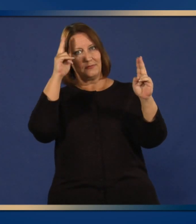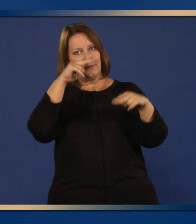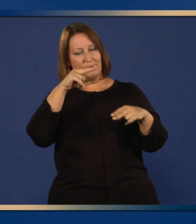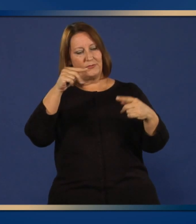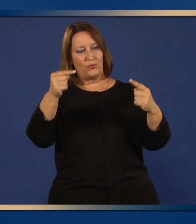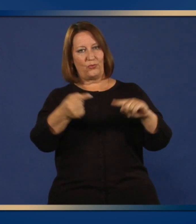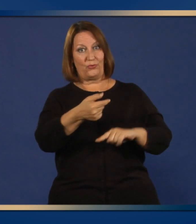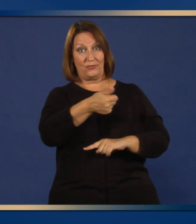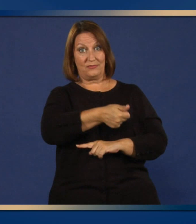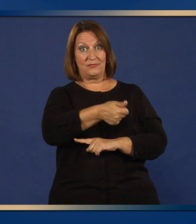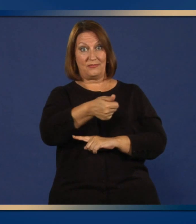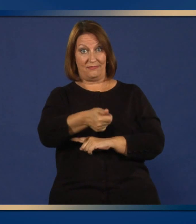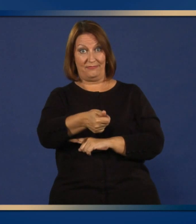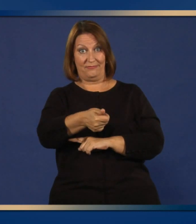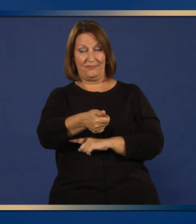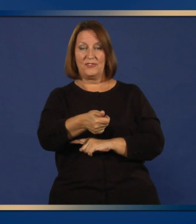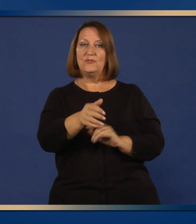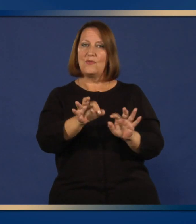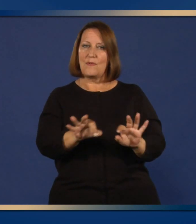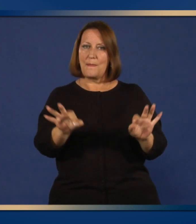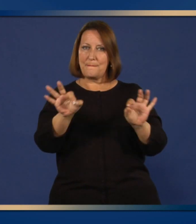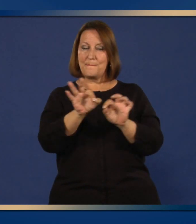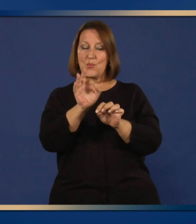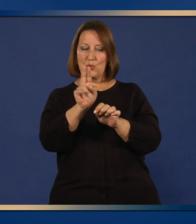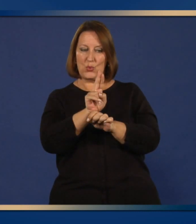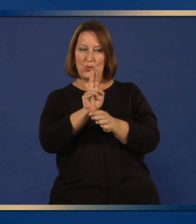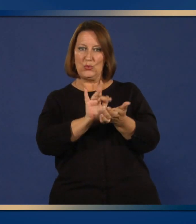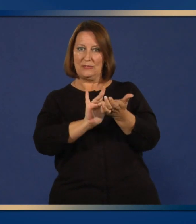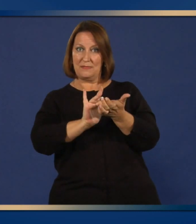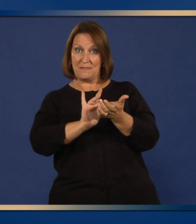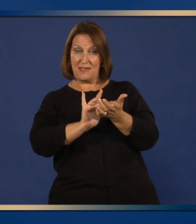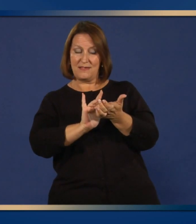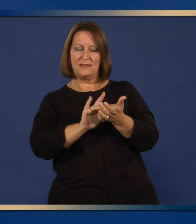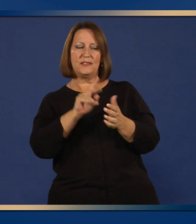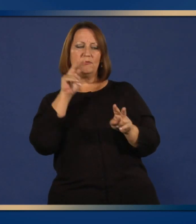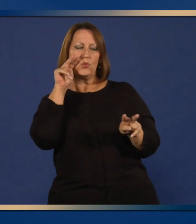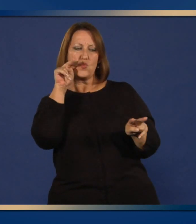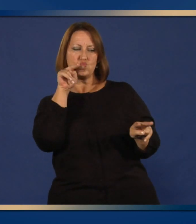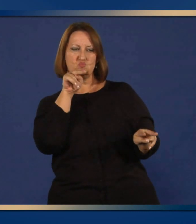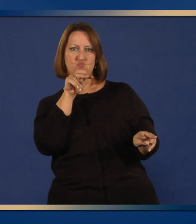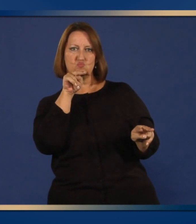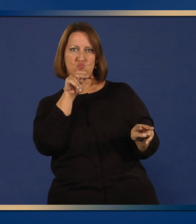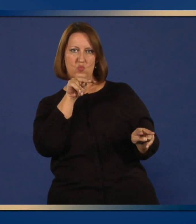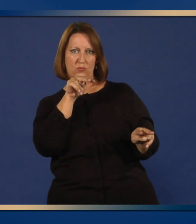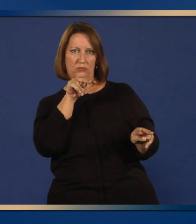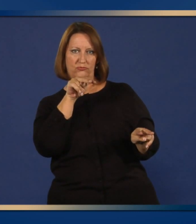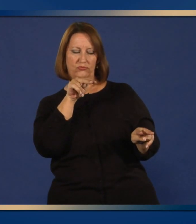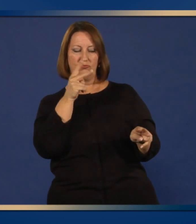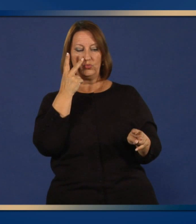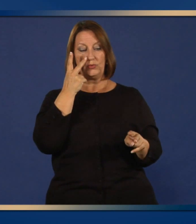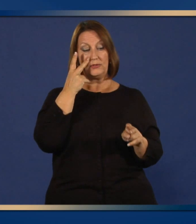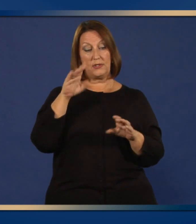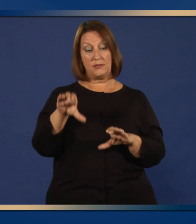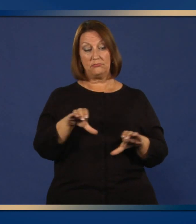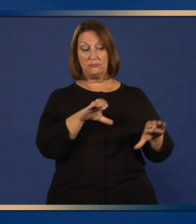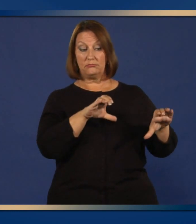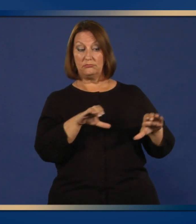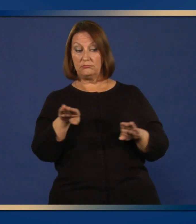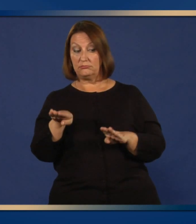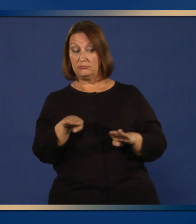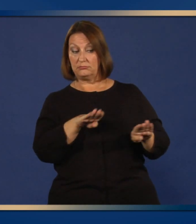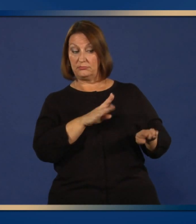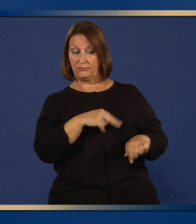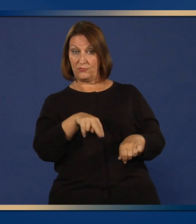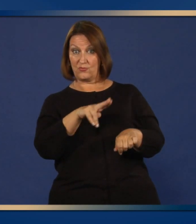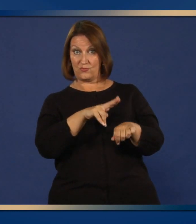Therefore, patients should be observed for signs of unusual behavior, and a healthcare professional